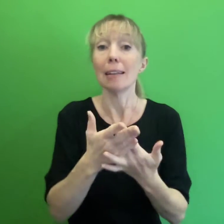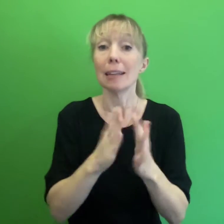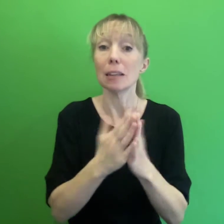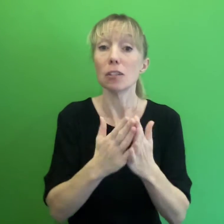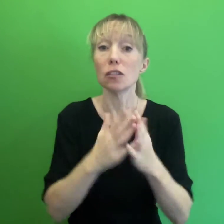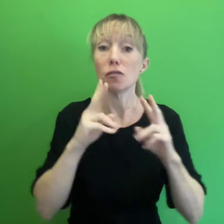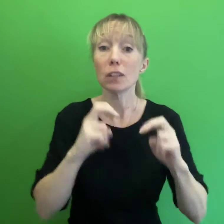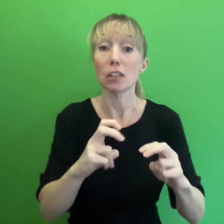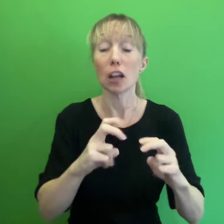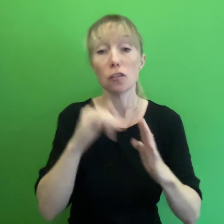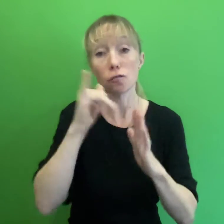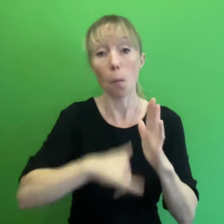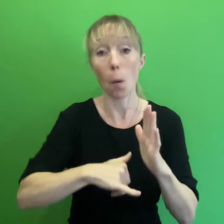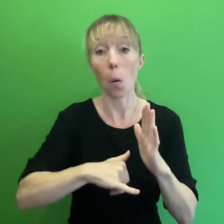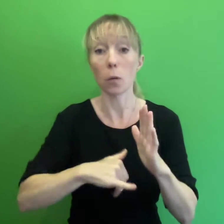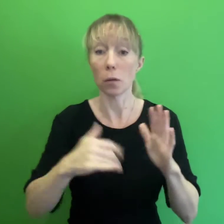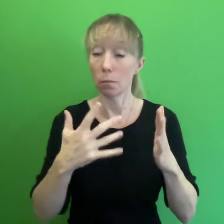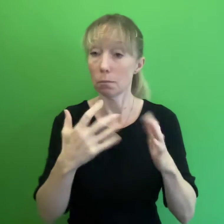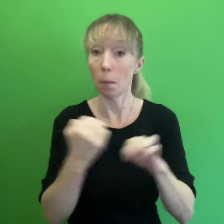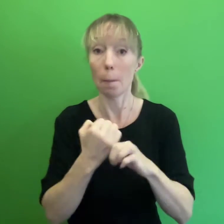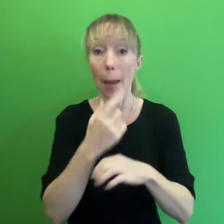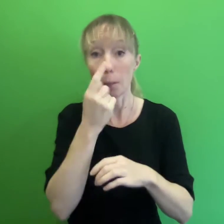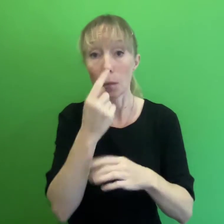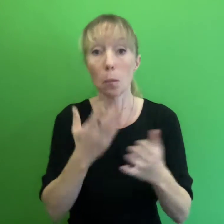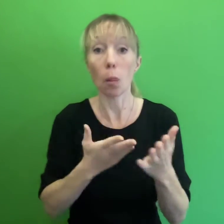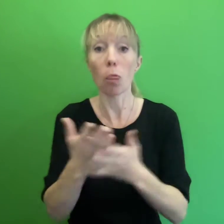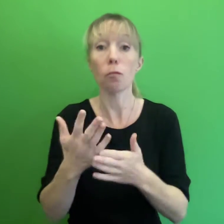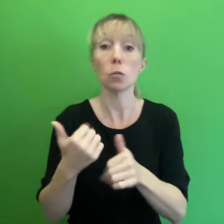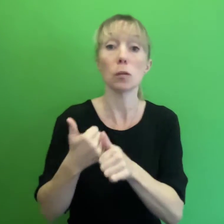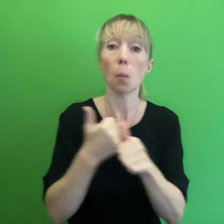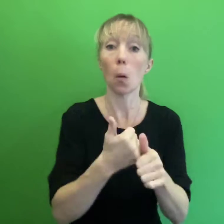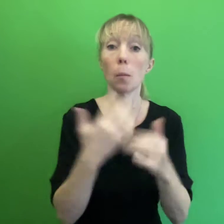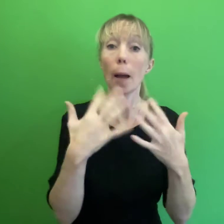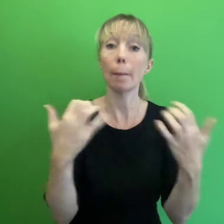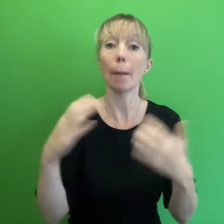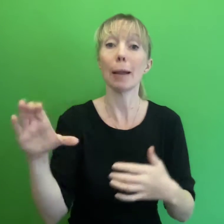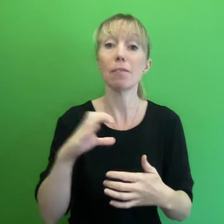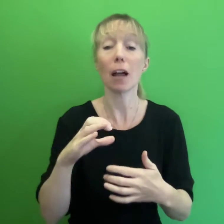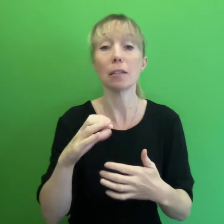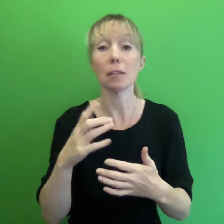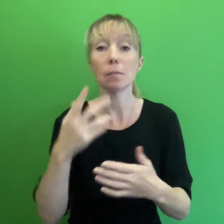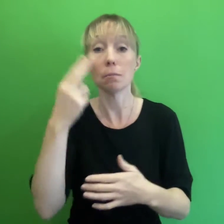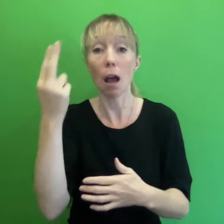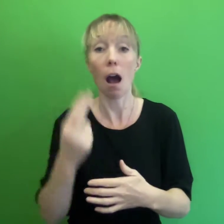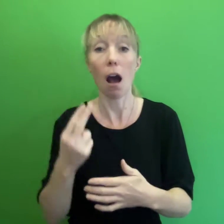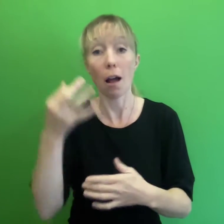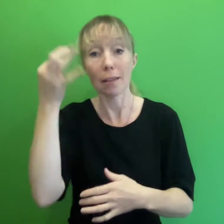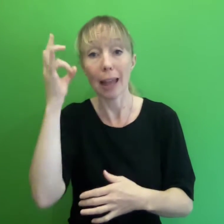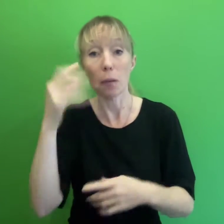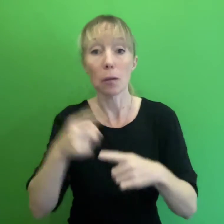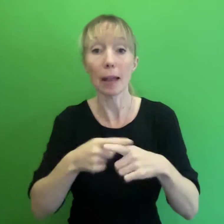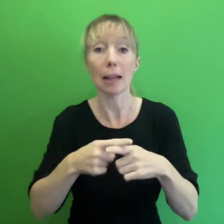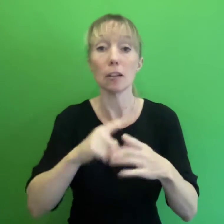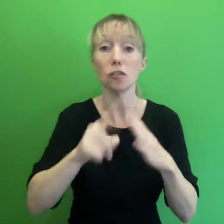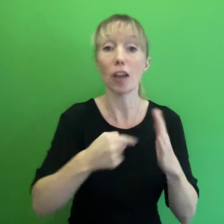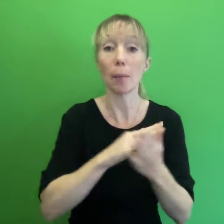and report have been made possible through support by Public Funds Arts Council England, Jamie Hale and Ruth